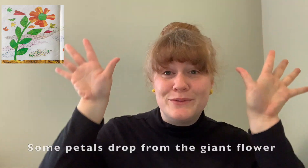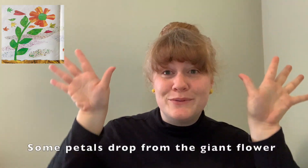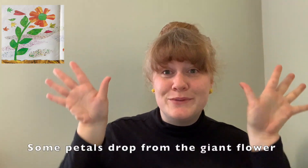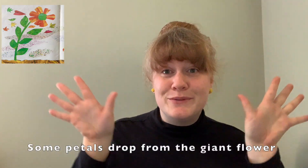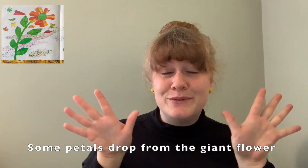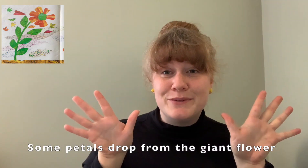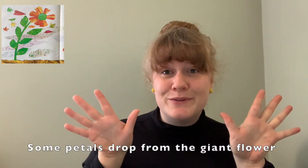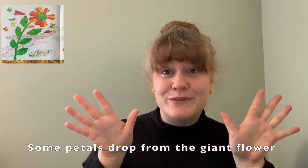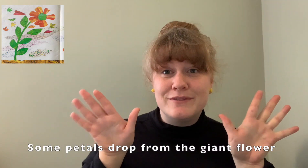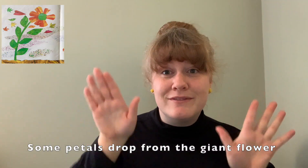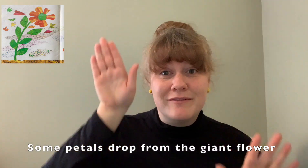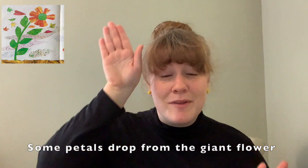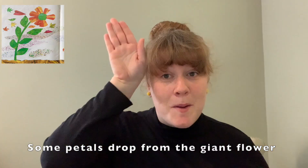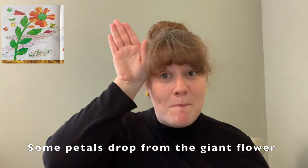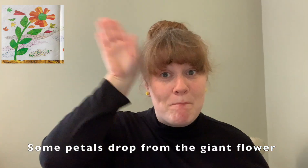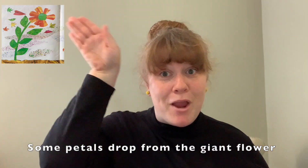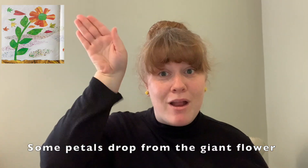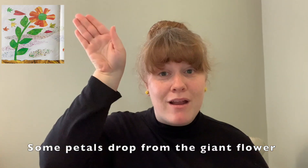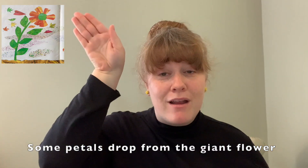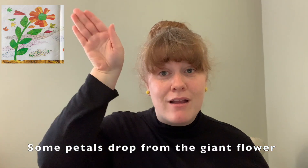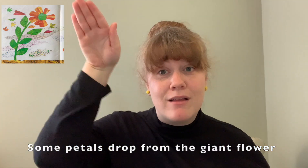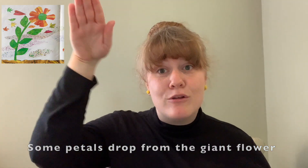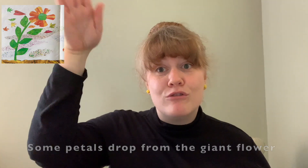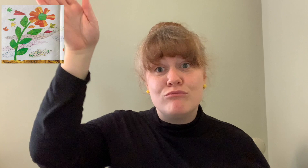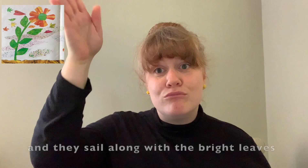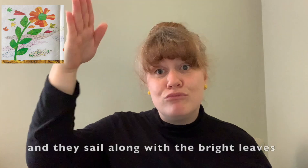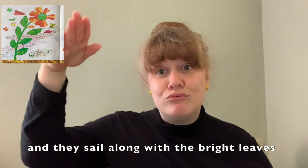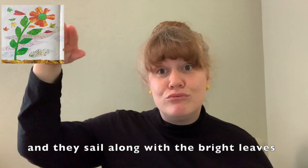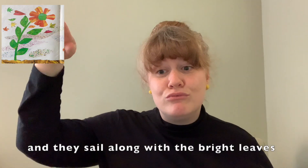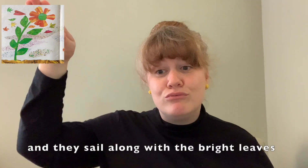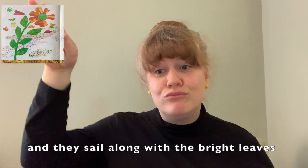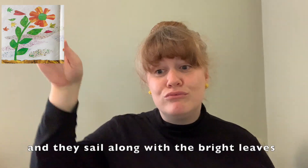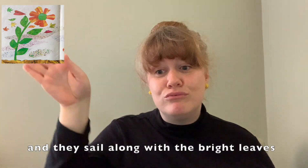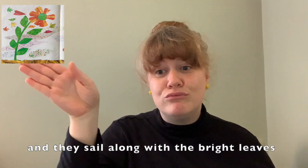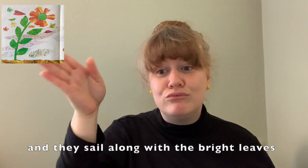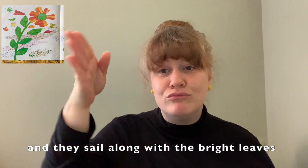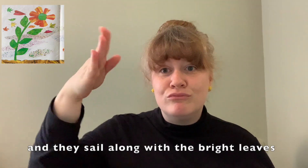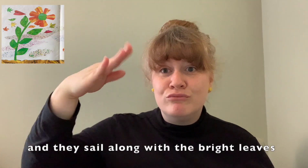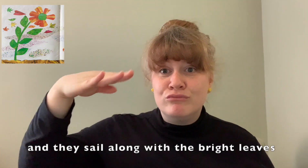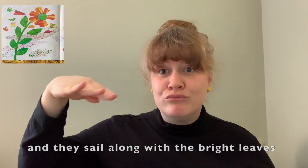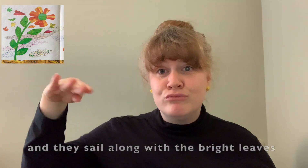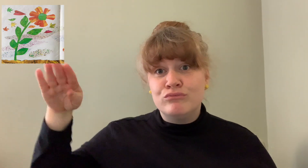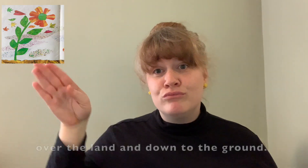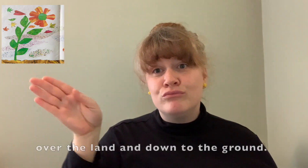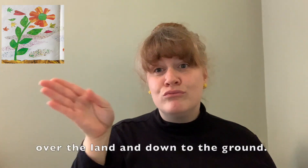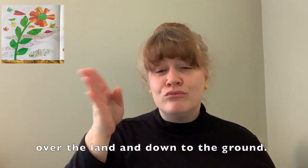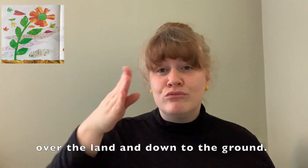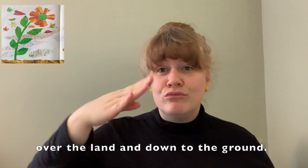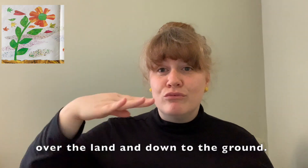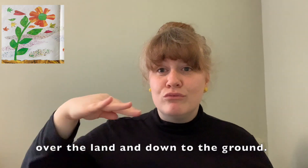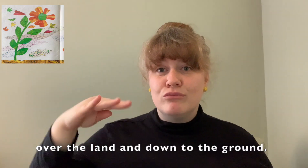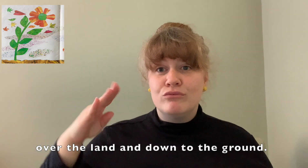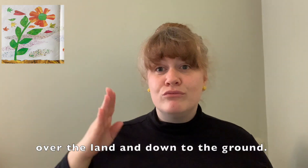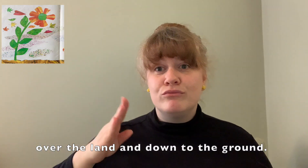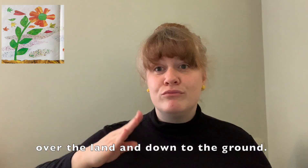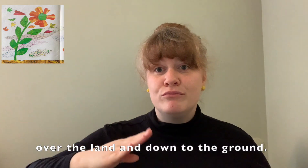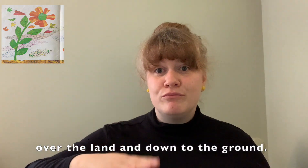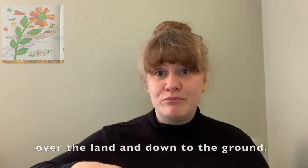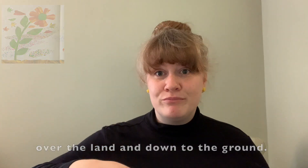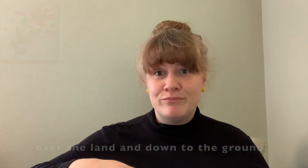Some petals drop from the giant flower and they sail along with the bright leaves over the land and down to the ground.